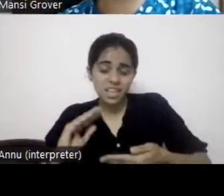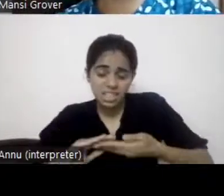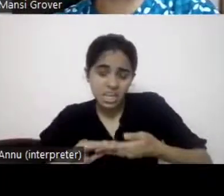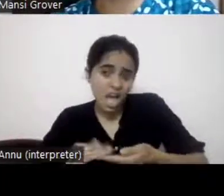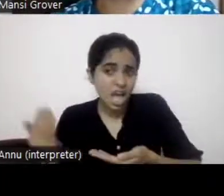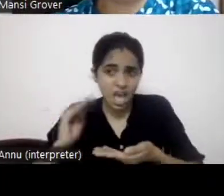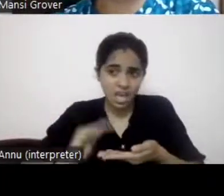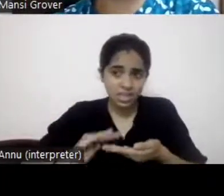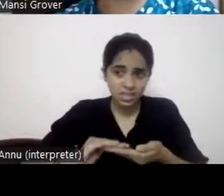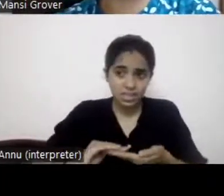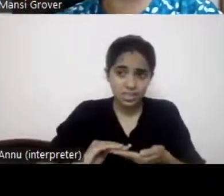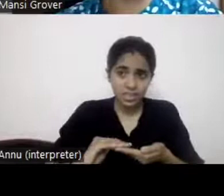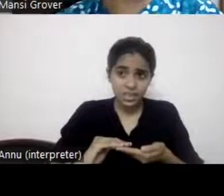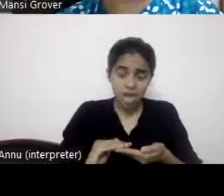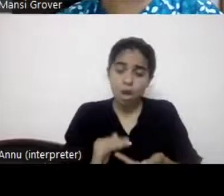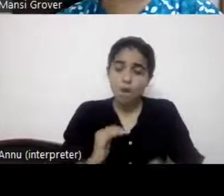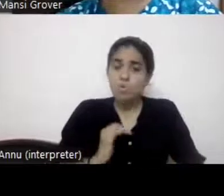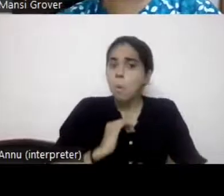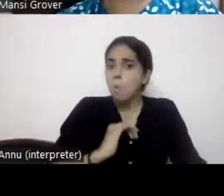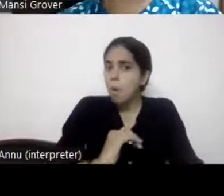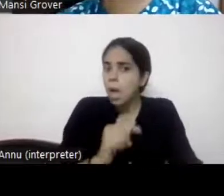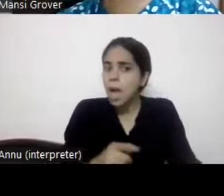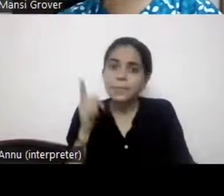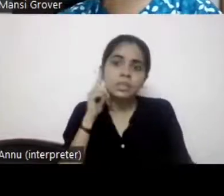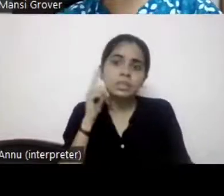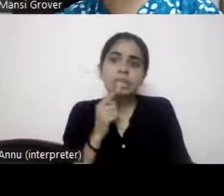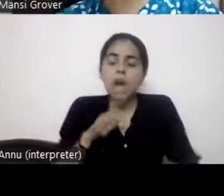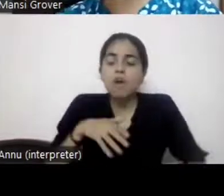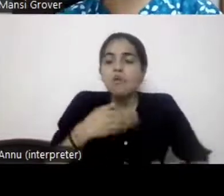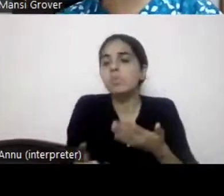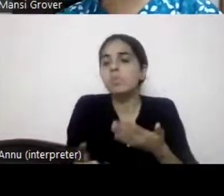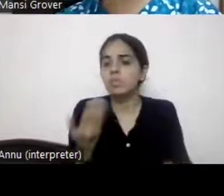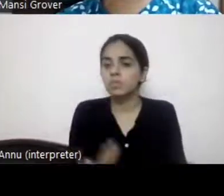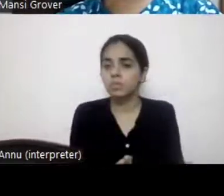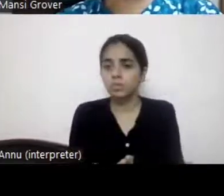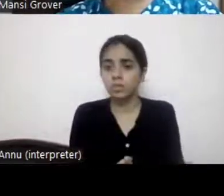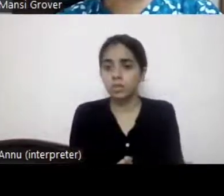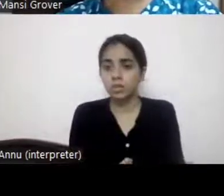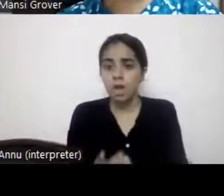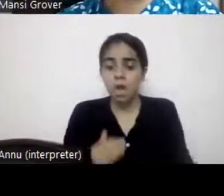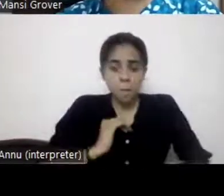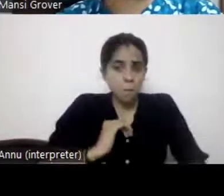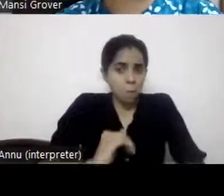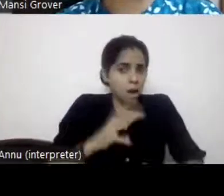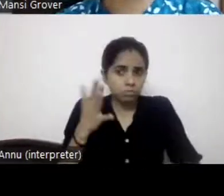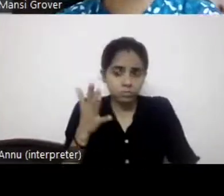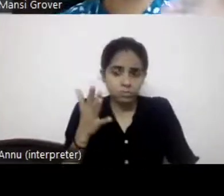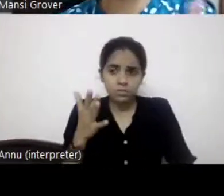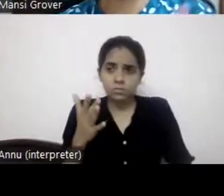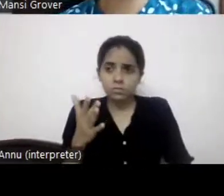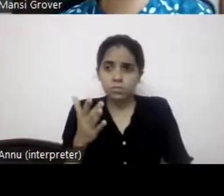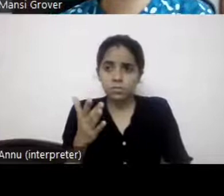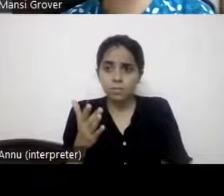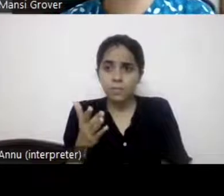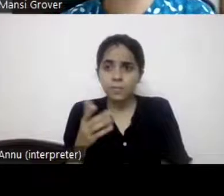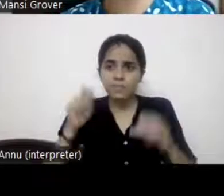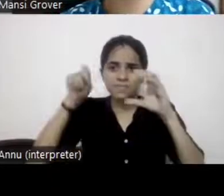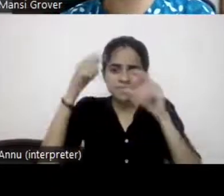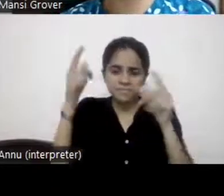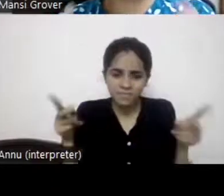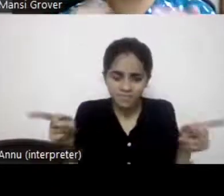have a happy marriage. And she also tells her that not to conceive. And there's a scene there